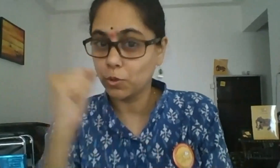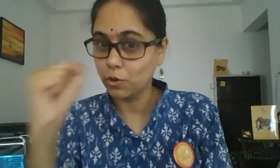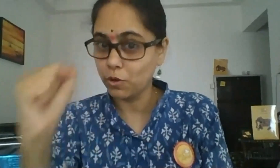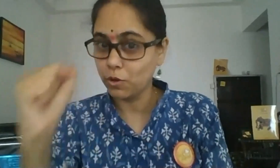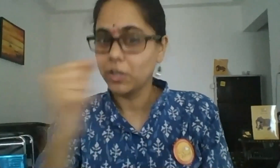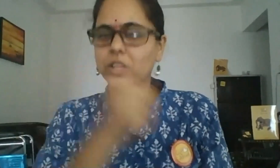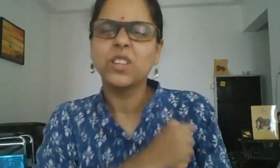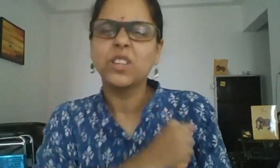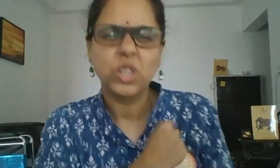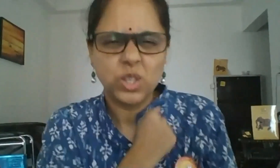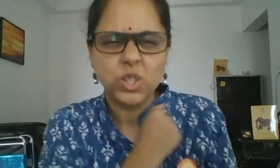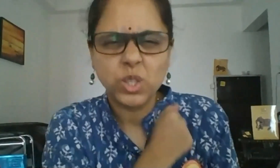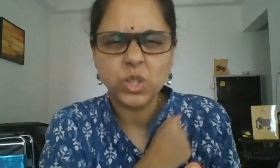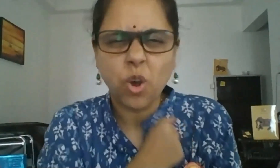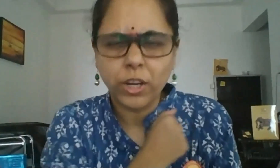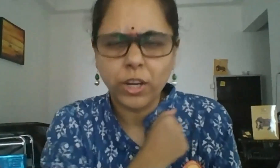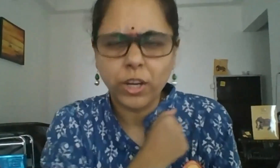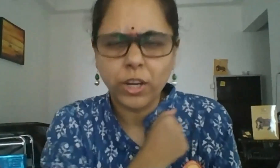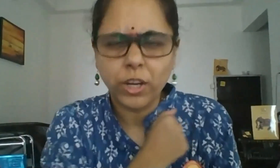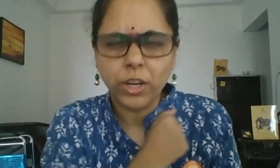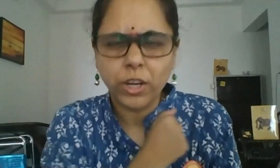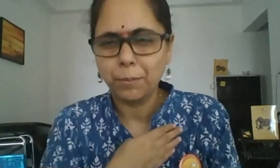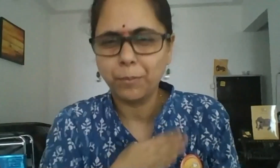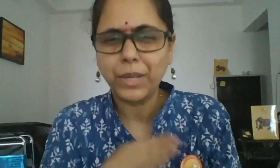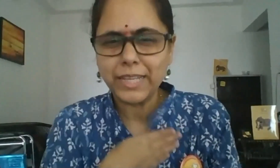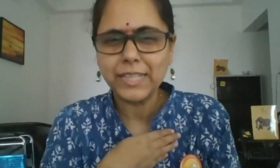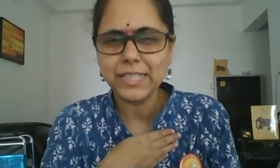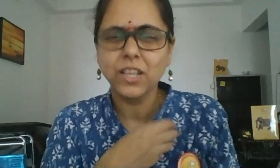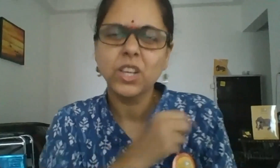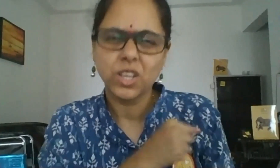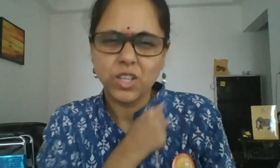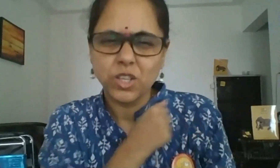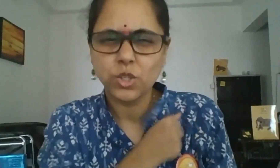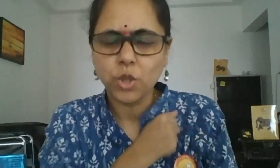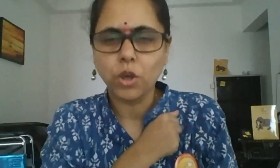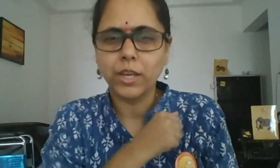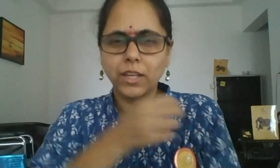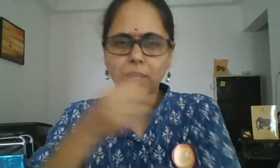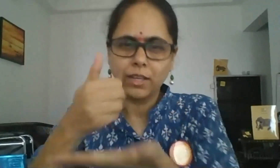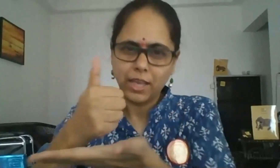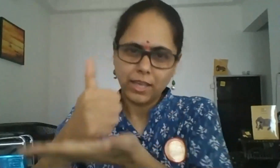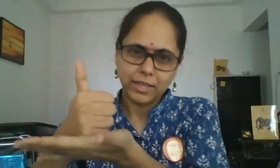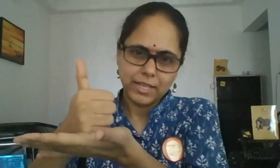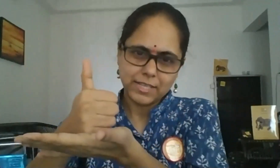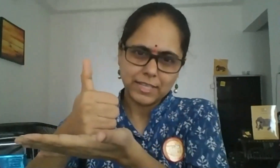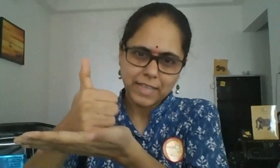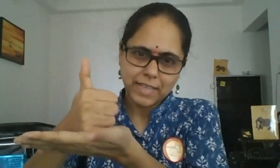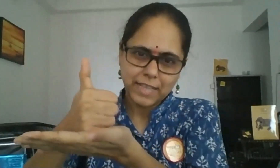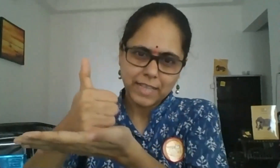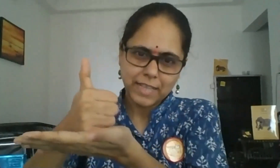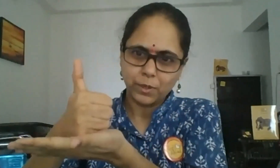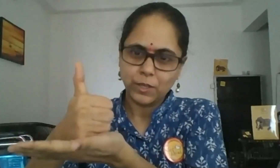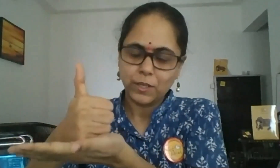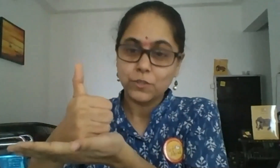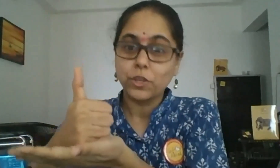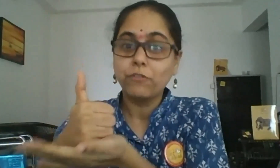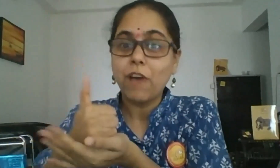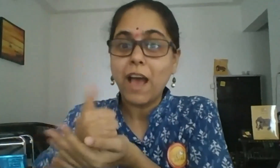So, sorry. Please. Sorry. This is help. So if I